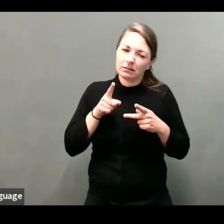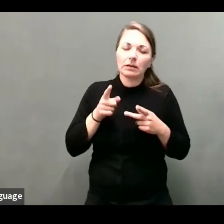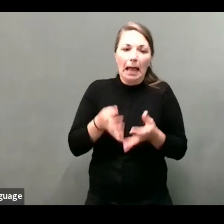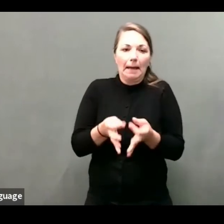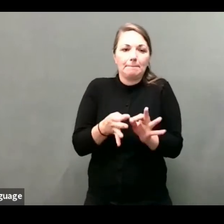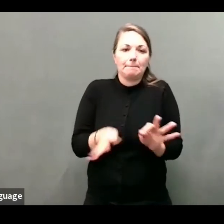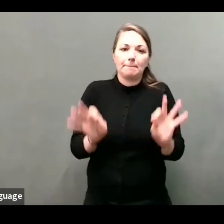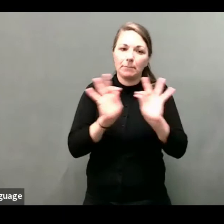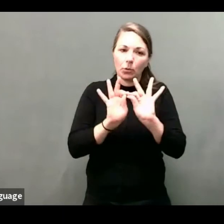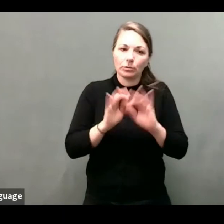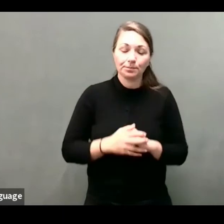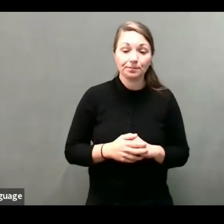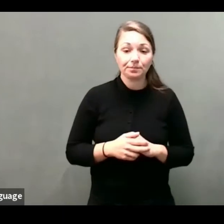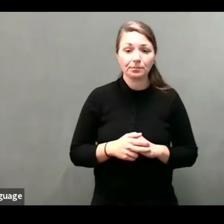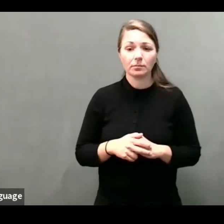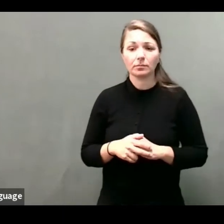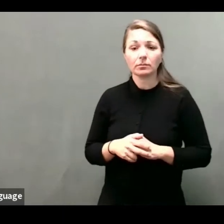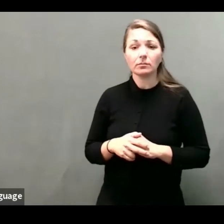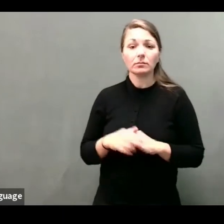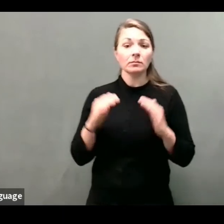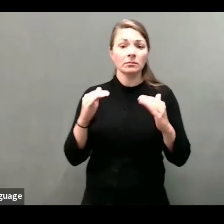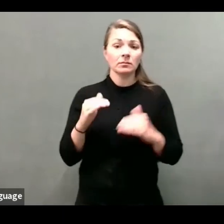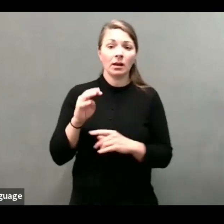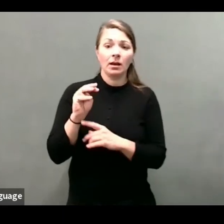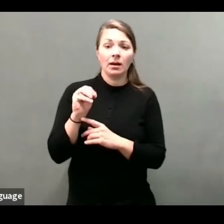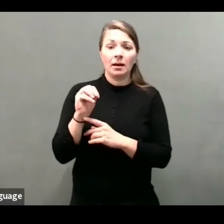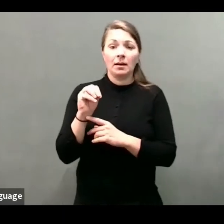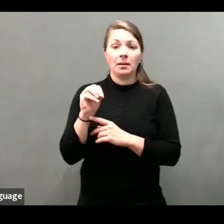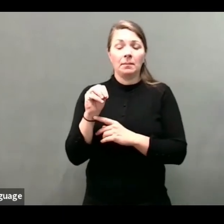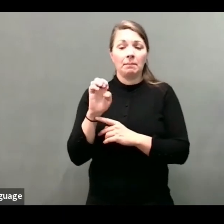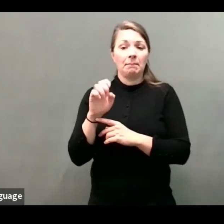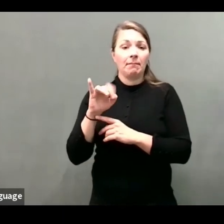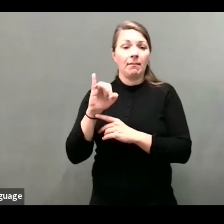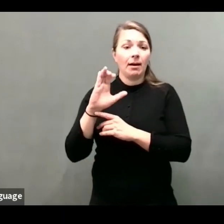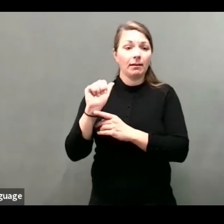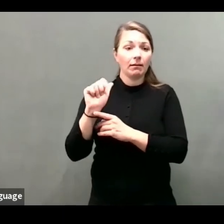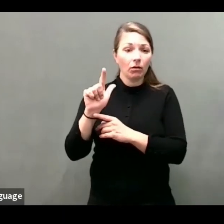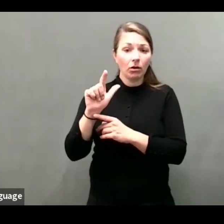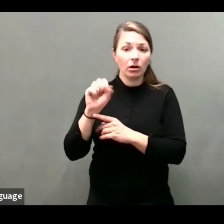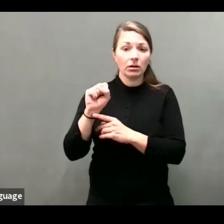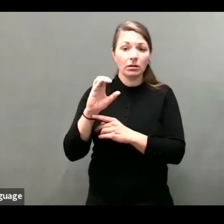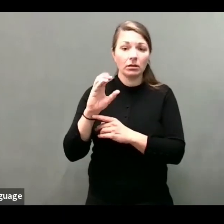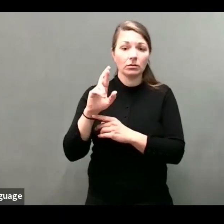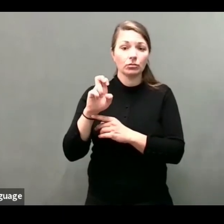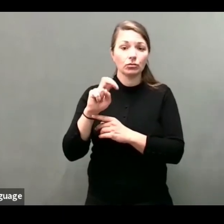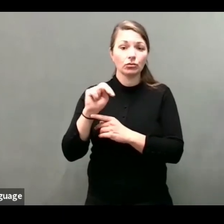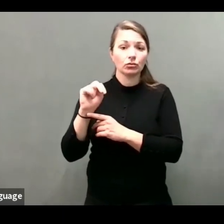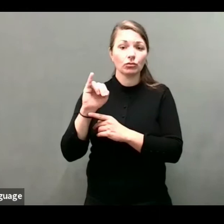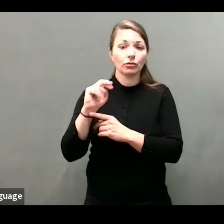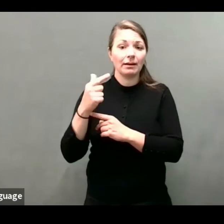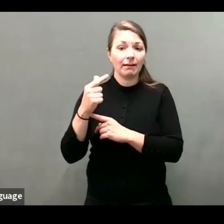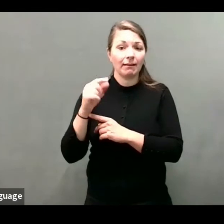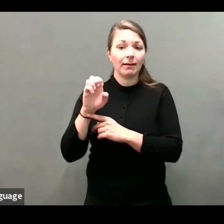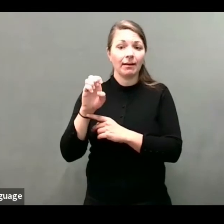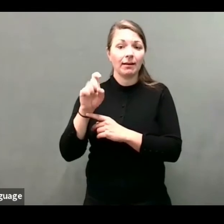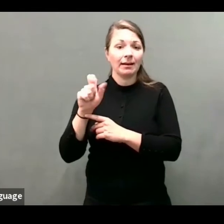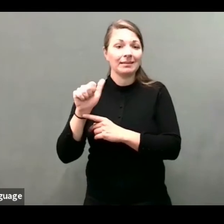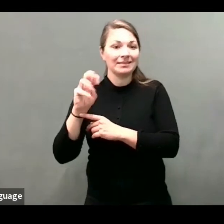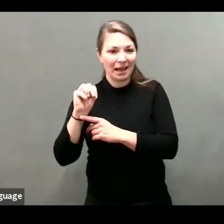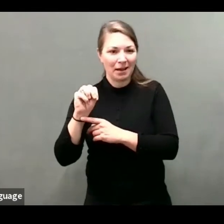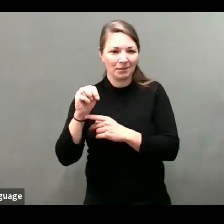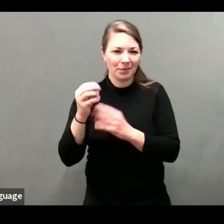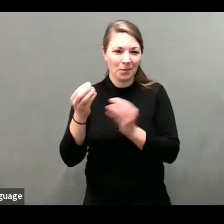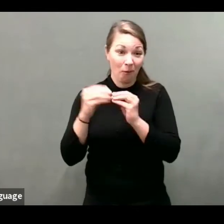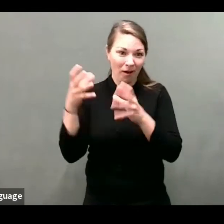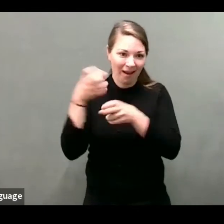medical screening exam will typically happen before a SANE arrives, and this is just a term, it's also called the MSE, more alphabet soup